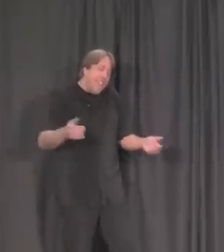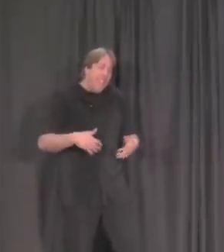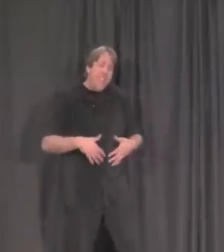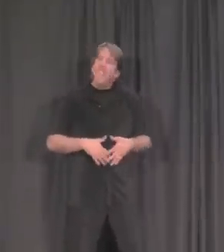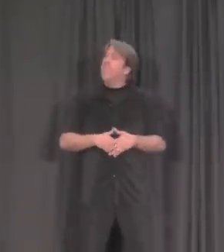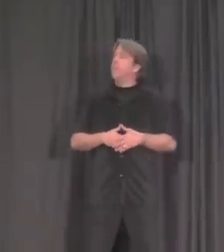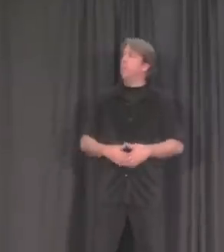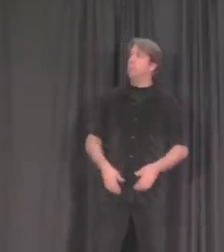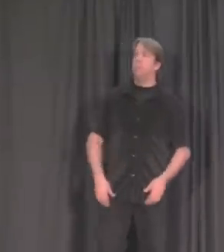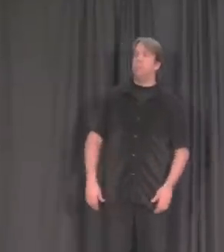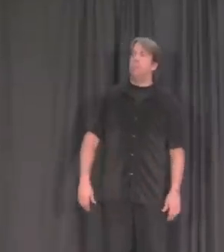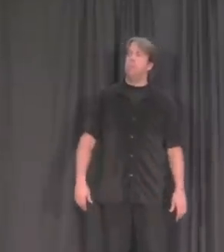too.